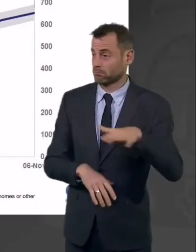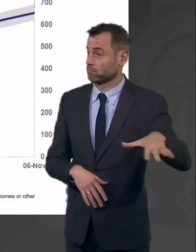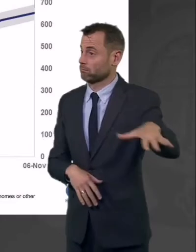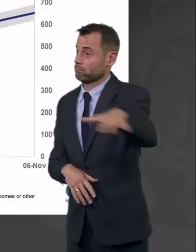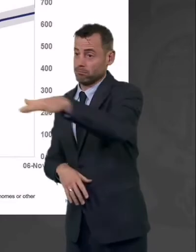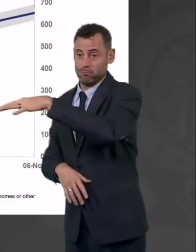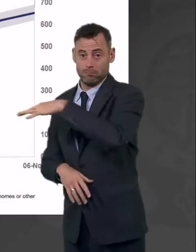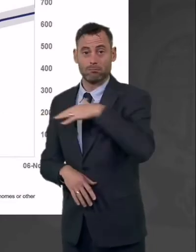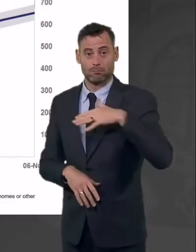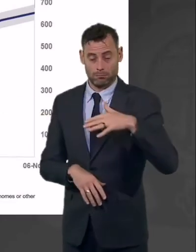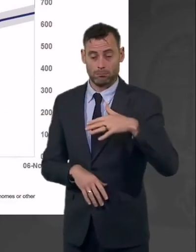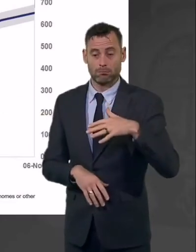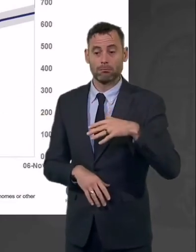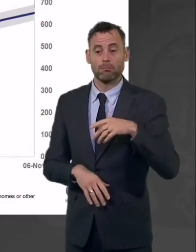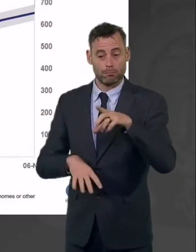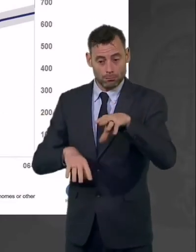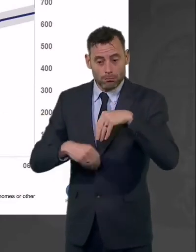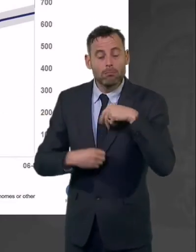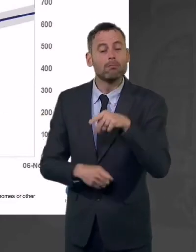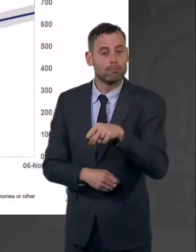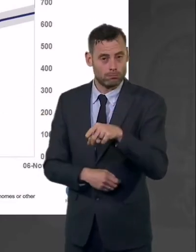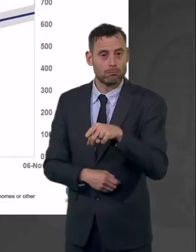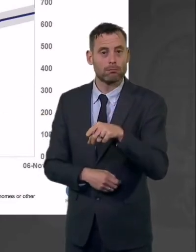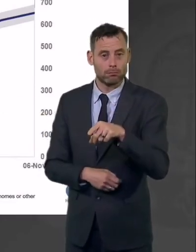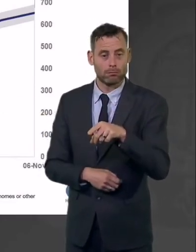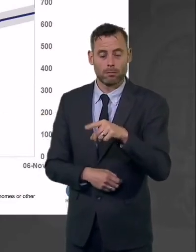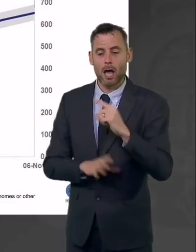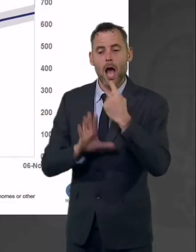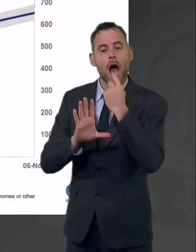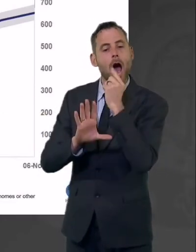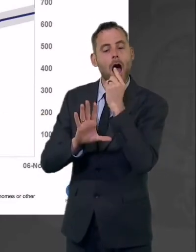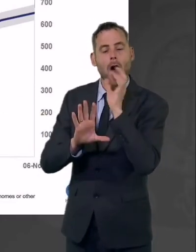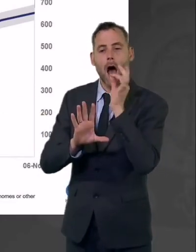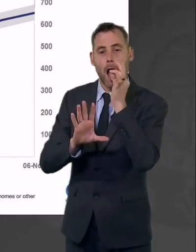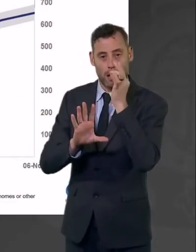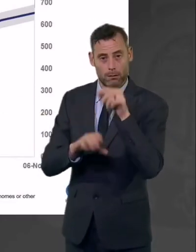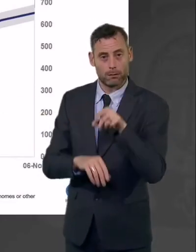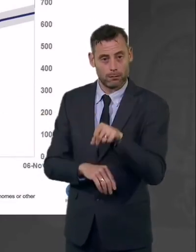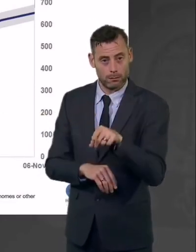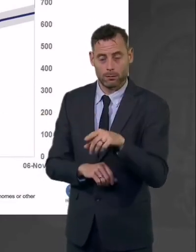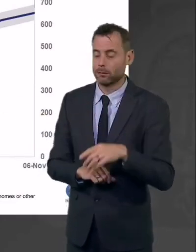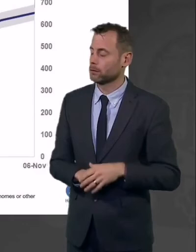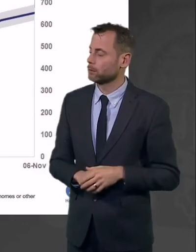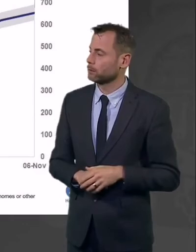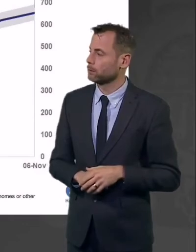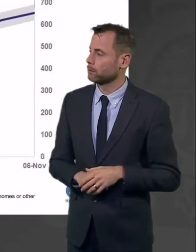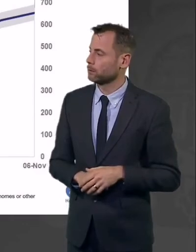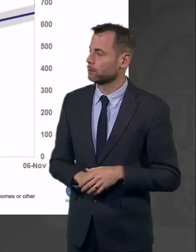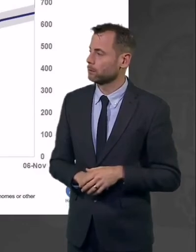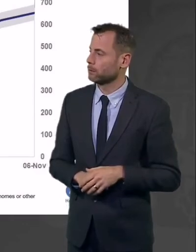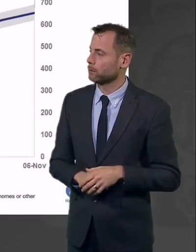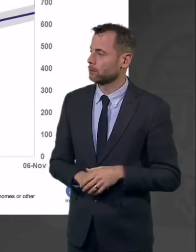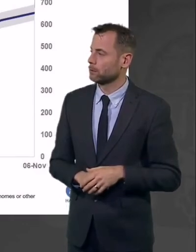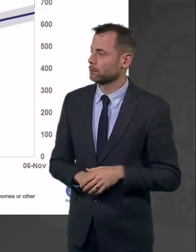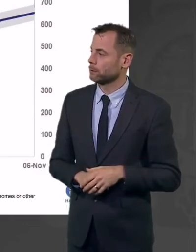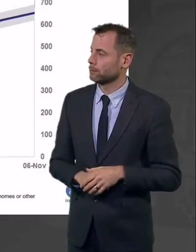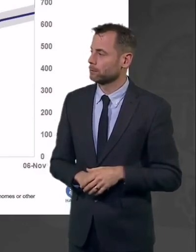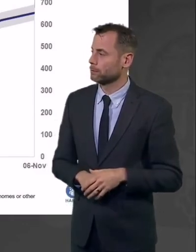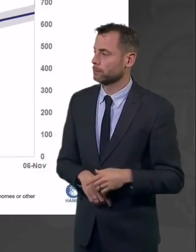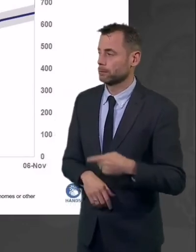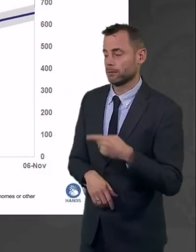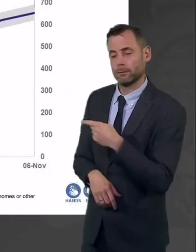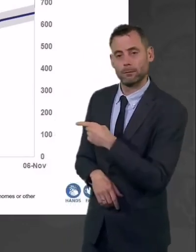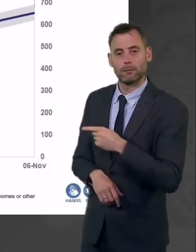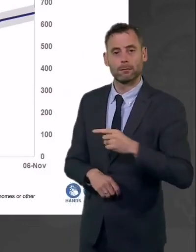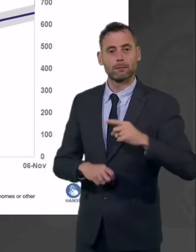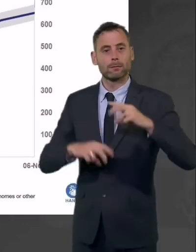nose. It is important to know that this survey doesn't cover people who live in institutional settings. So it doesn't cover care